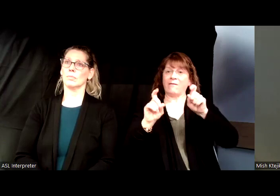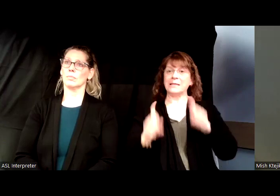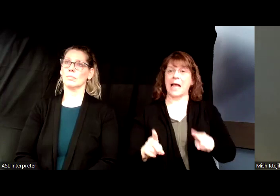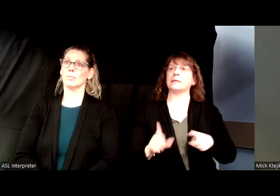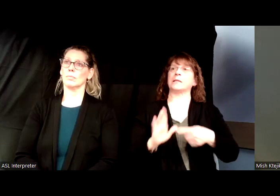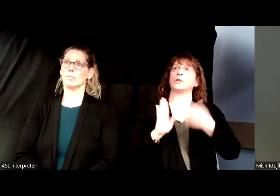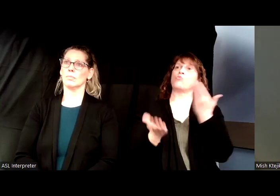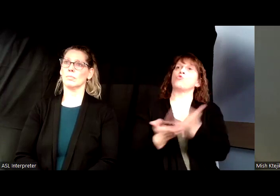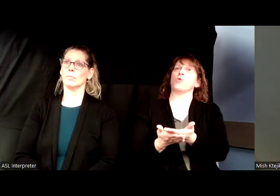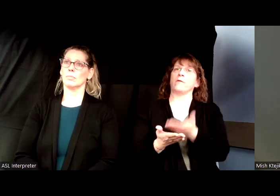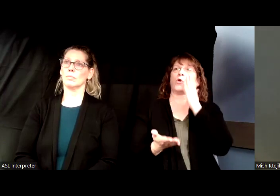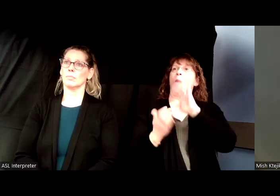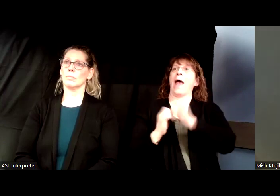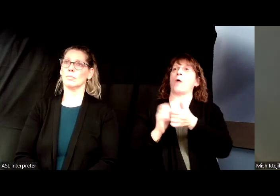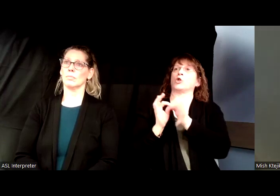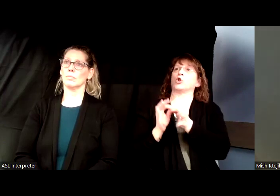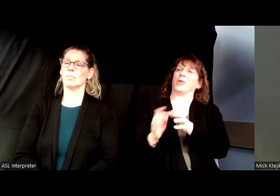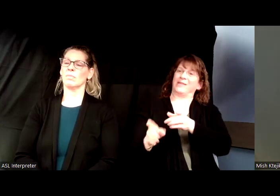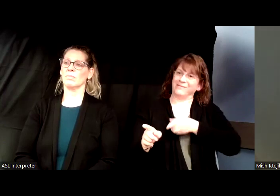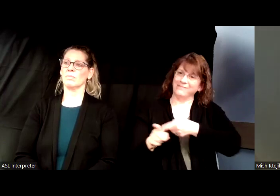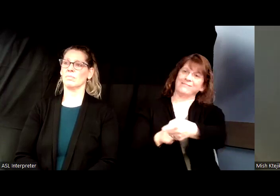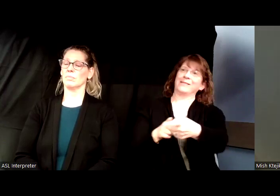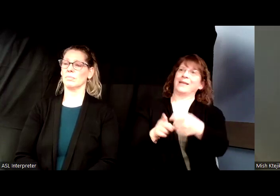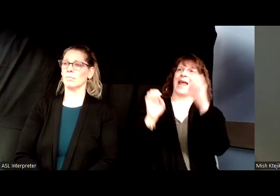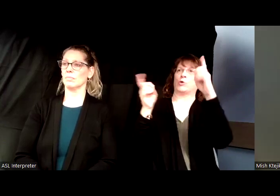generalist and not so much the legal